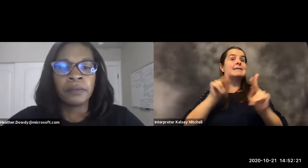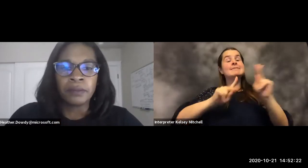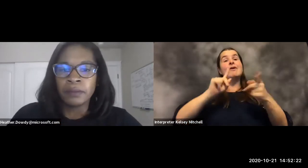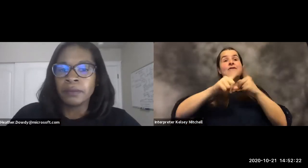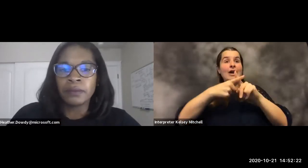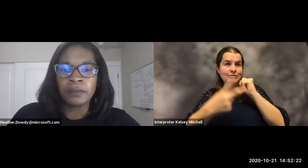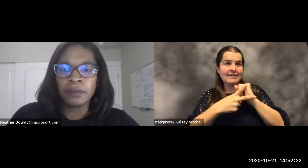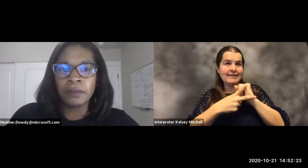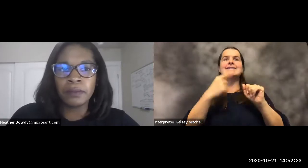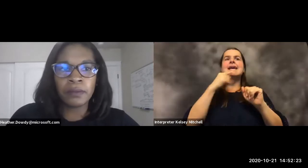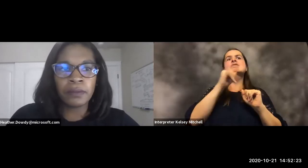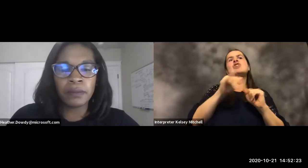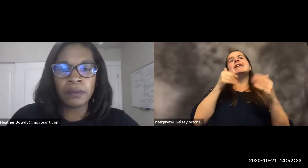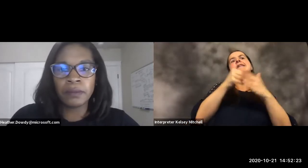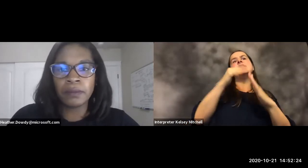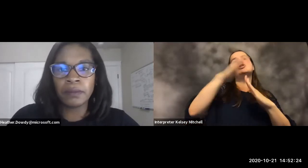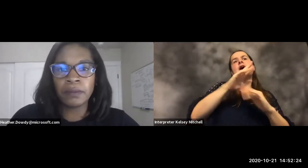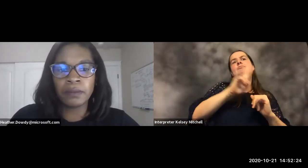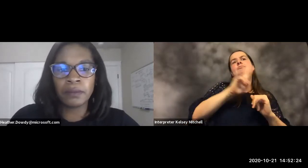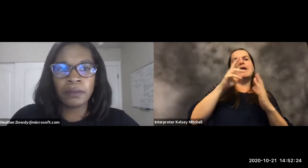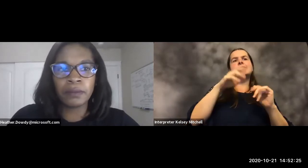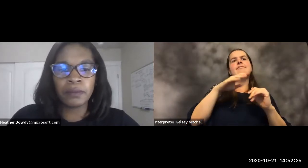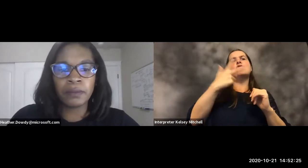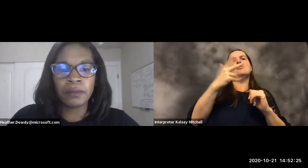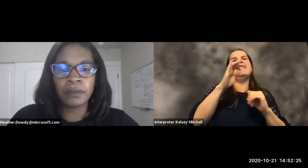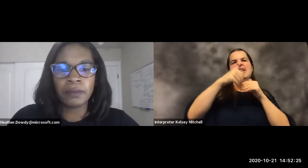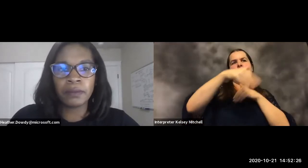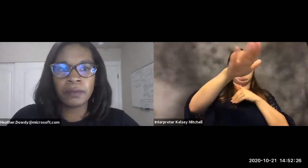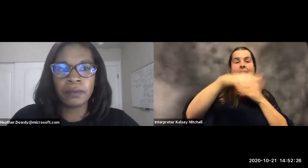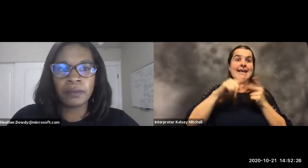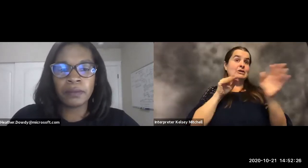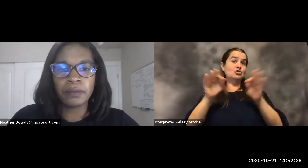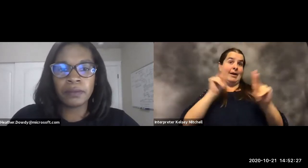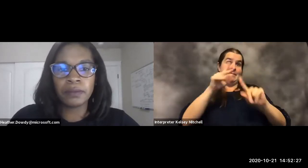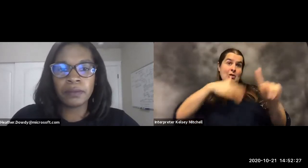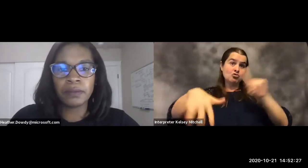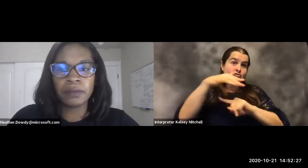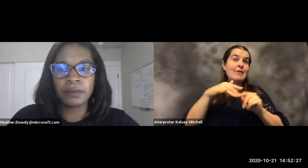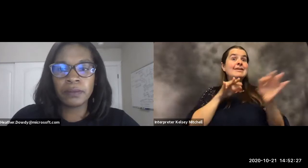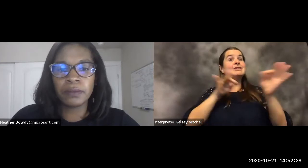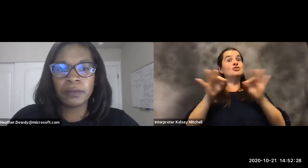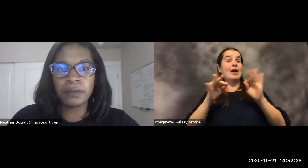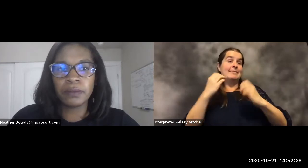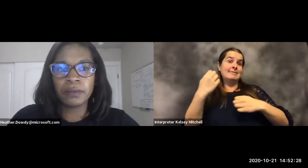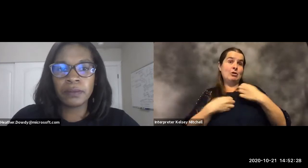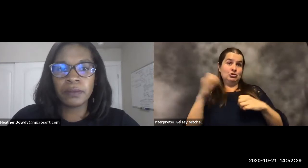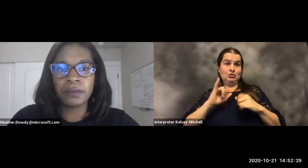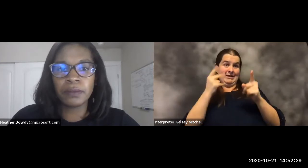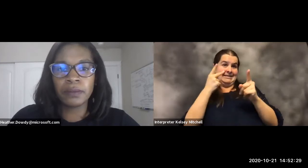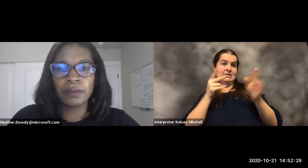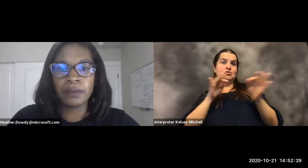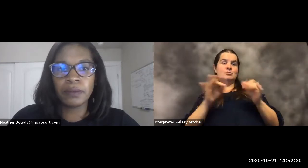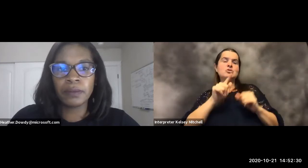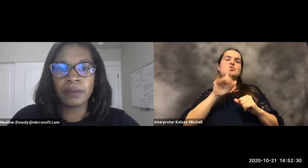Jenny near top right, 3 feet away. Describes the people around you, including their emotions. 28-year-old female wearing glasses